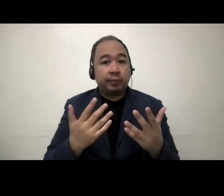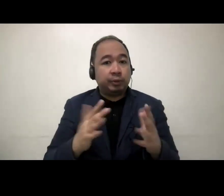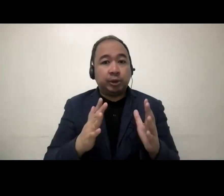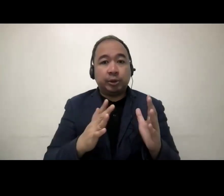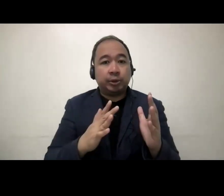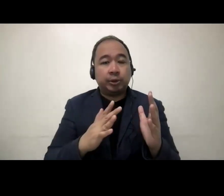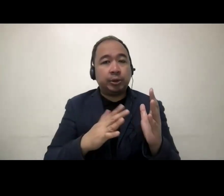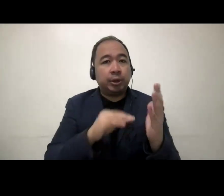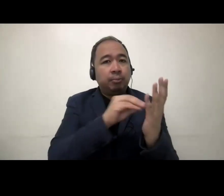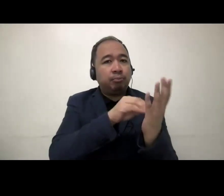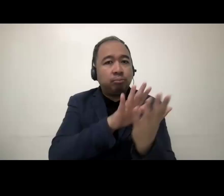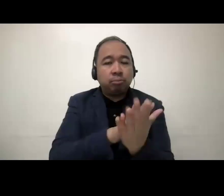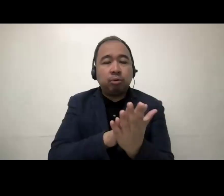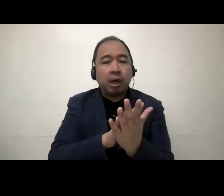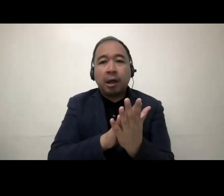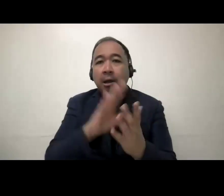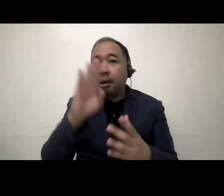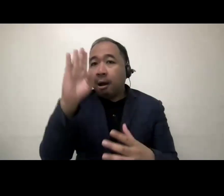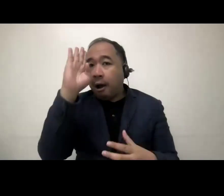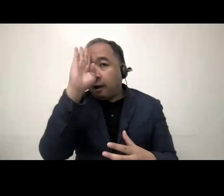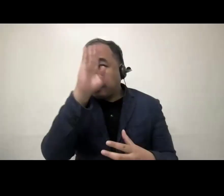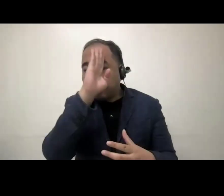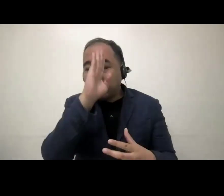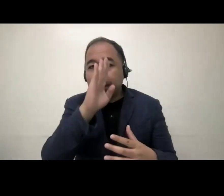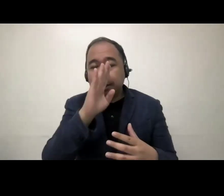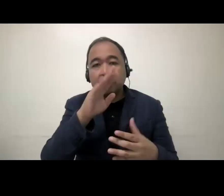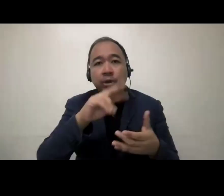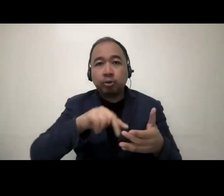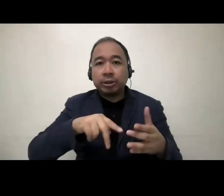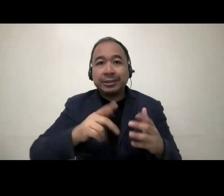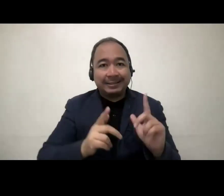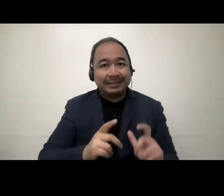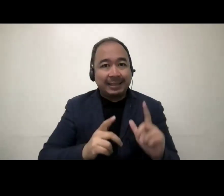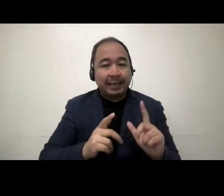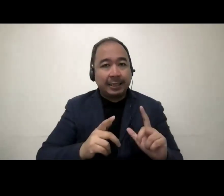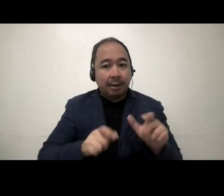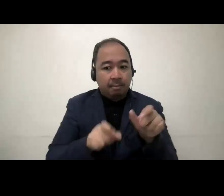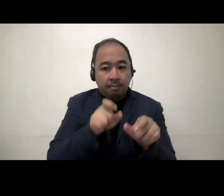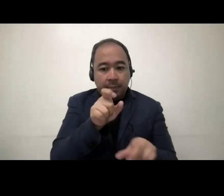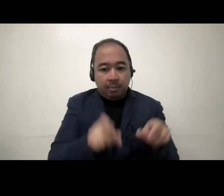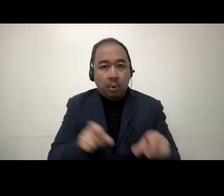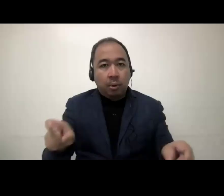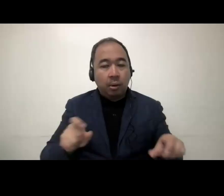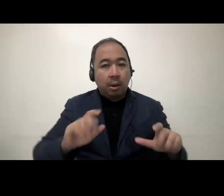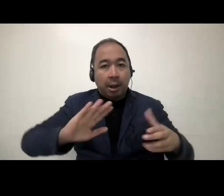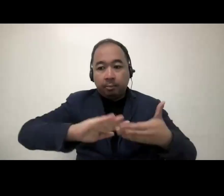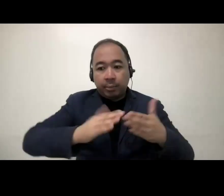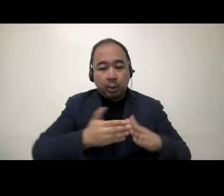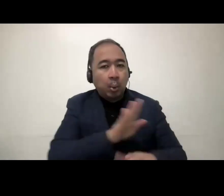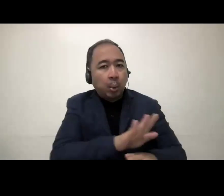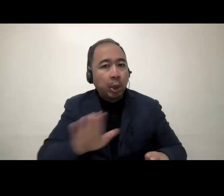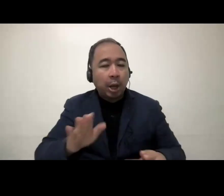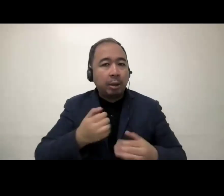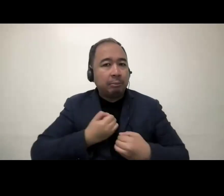in academic literature, it is a bottom-up, citizen-driven, mechanism where